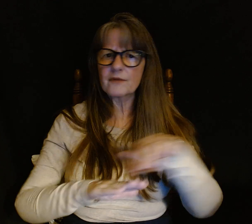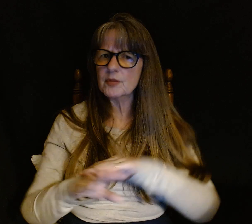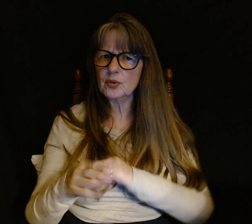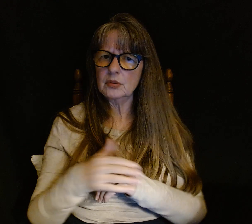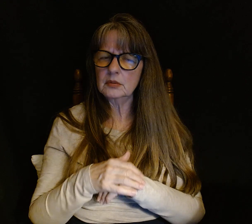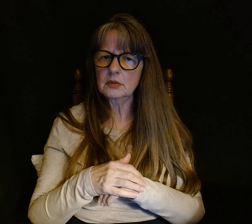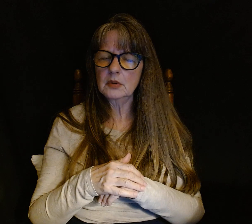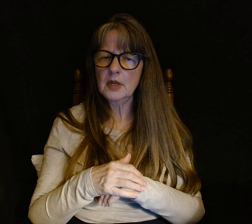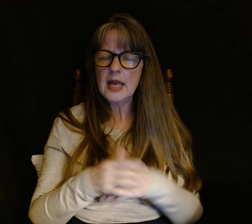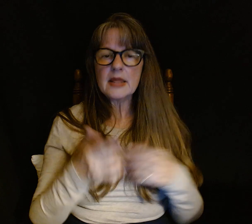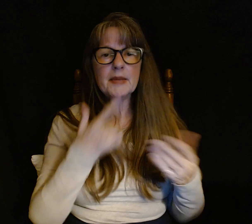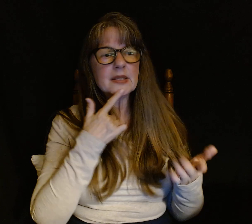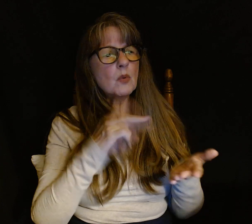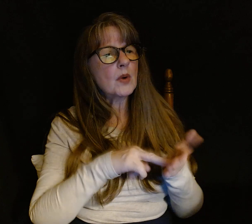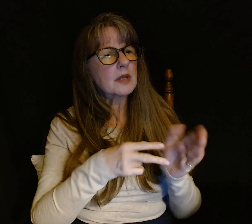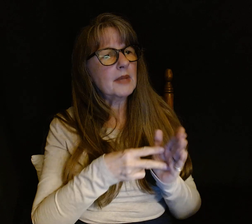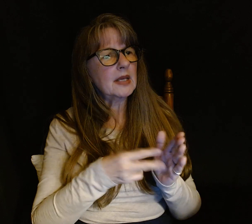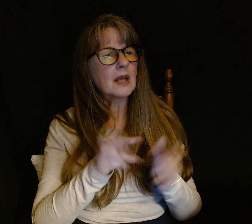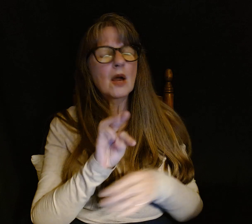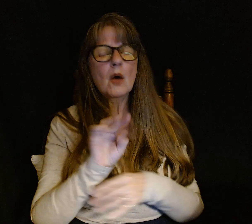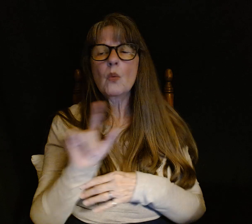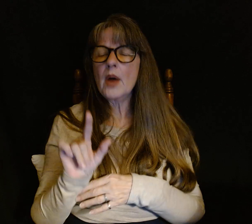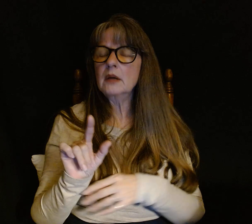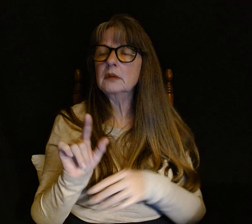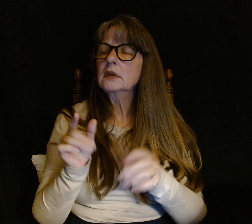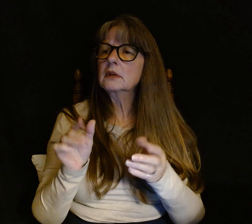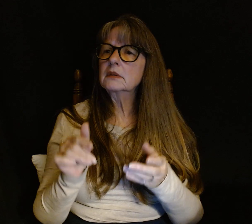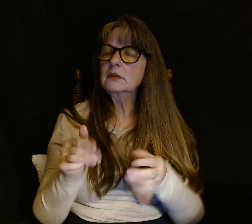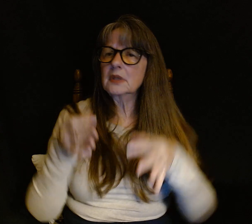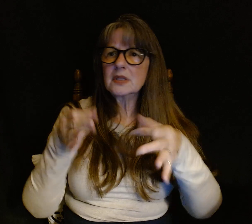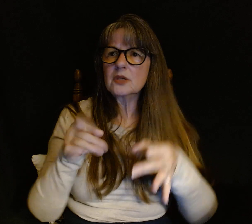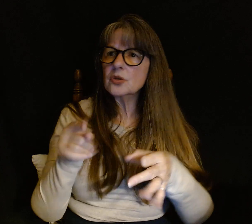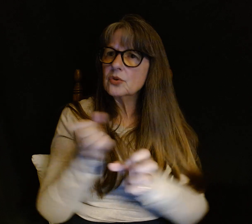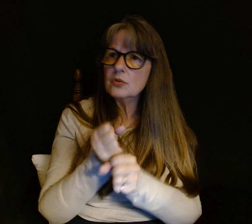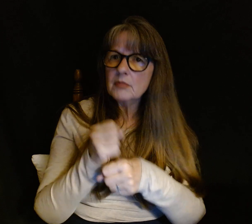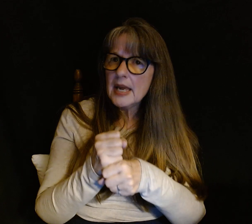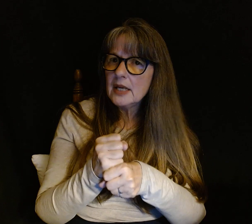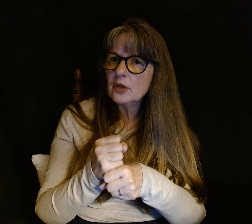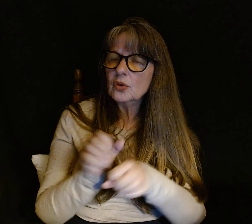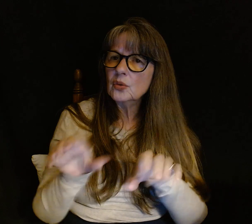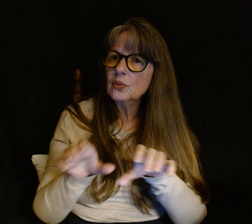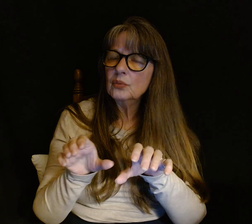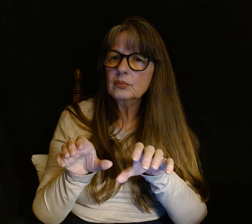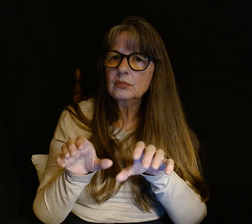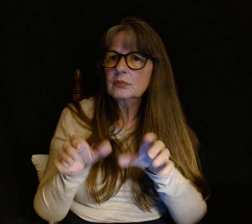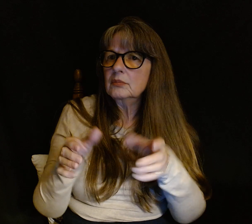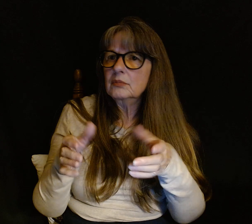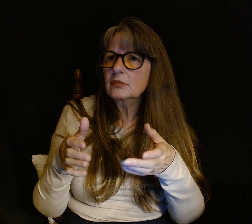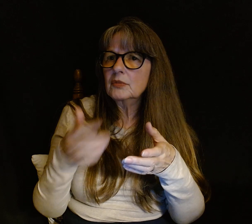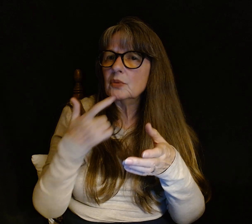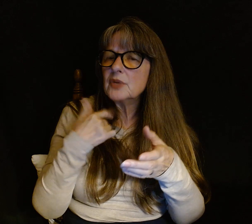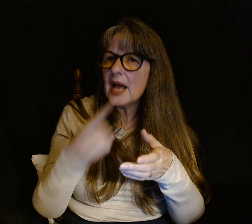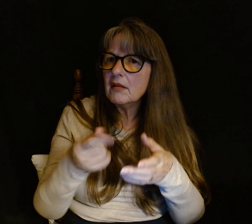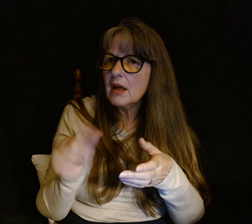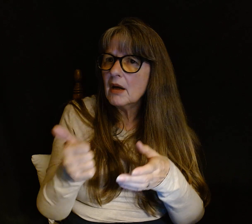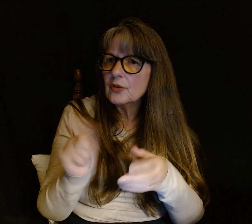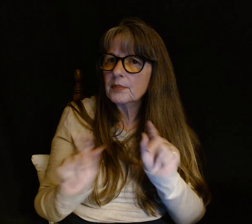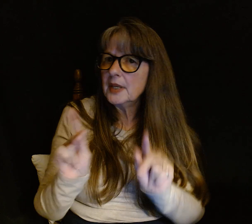comfortable. They may say, well, what do you mean? Well, decisions you make, you tell other